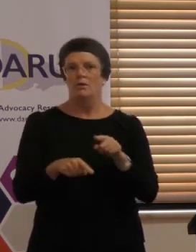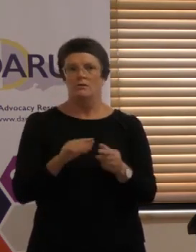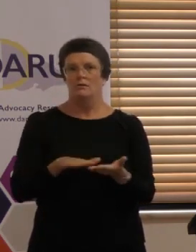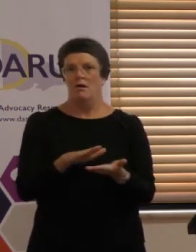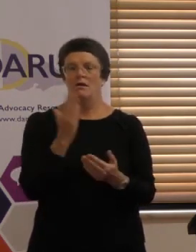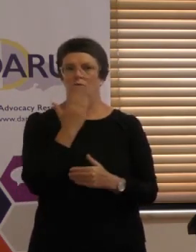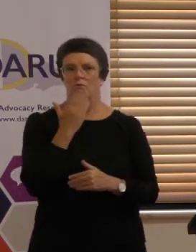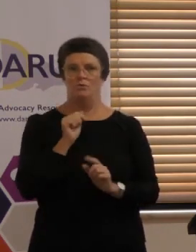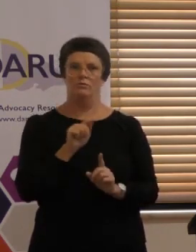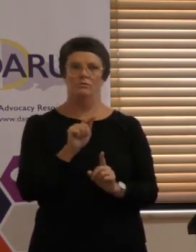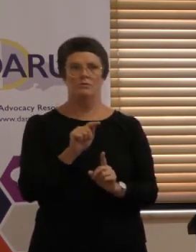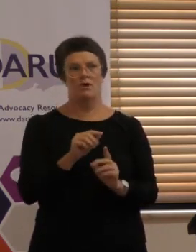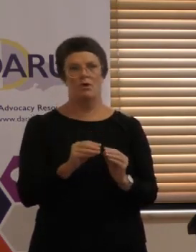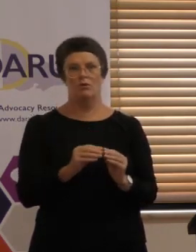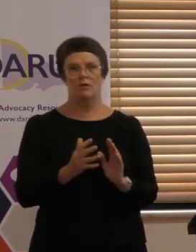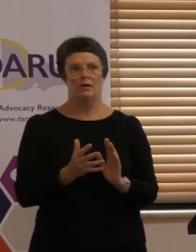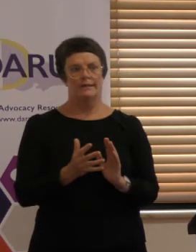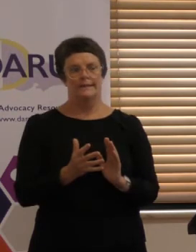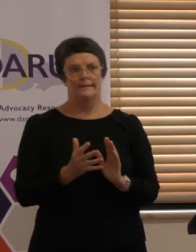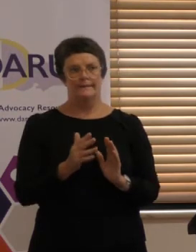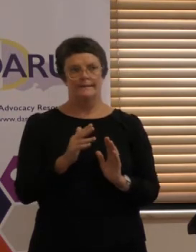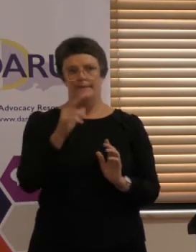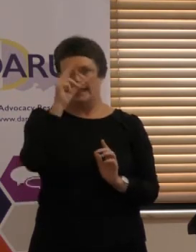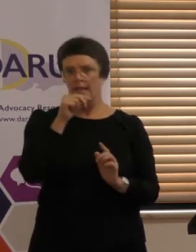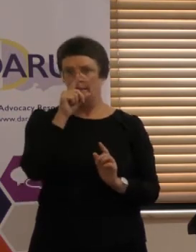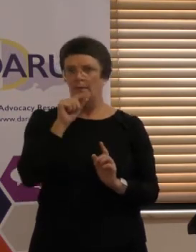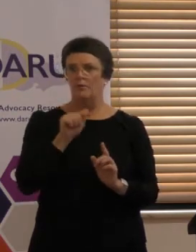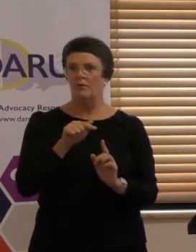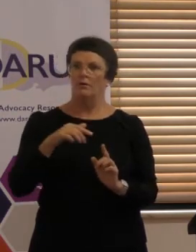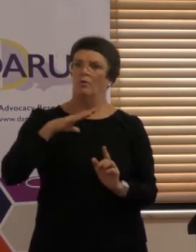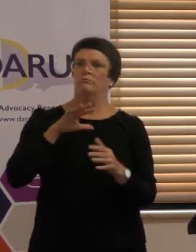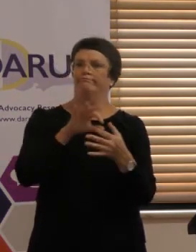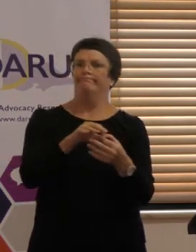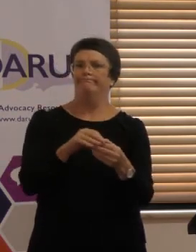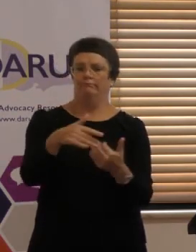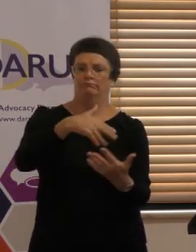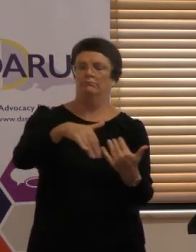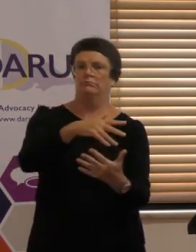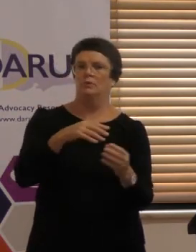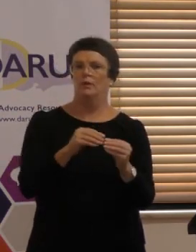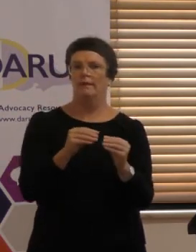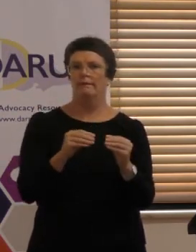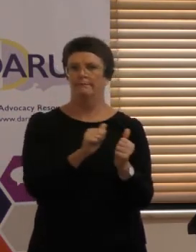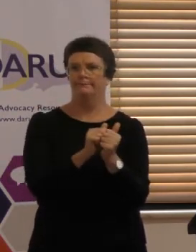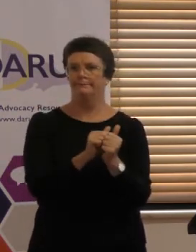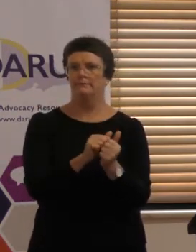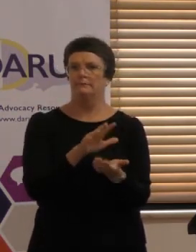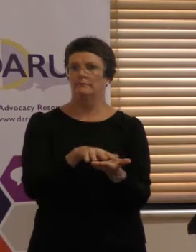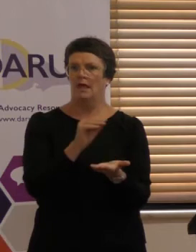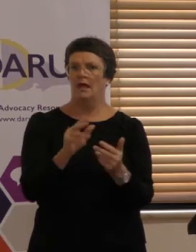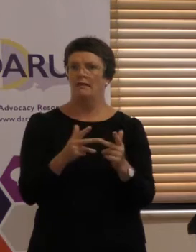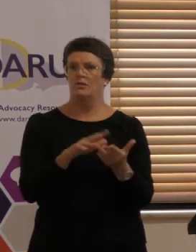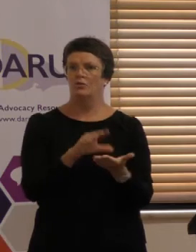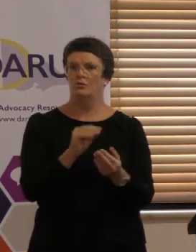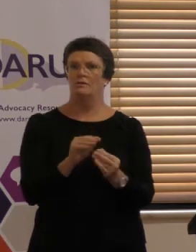talking about young people who are in settings where they want to be connected to their peers, but their peers don't necessarily